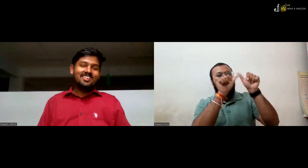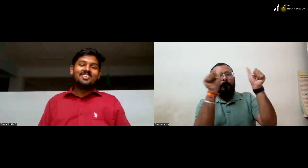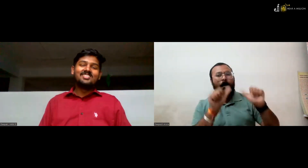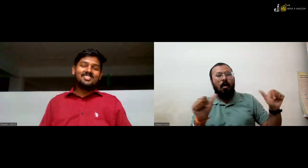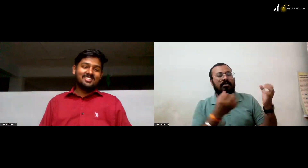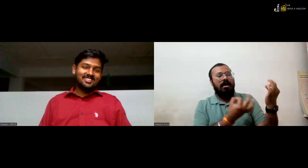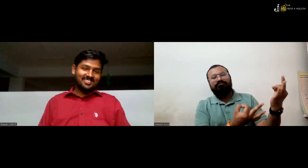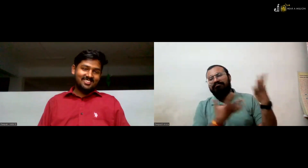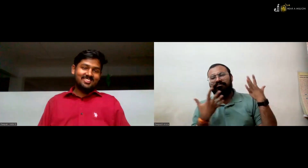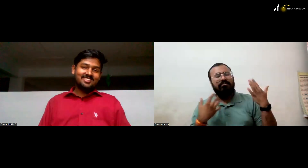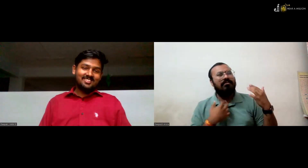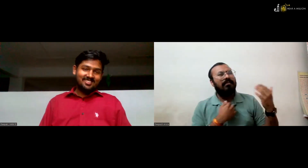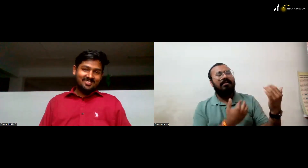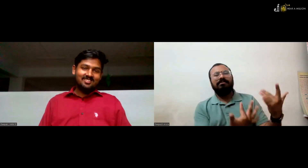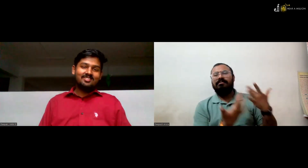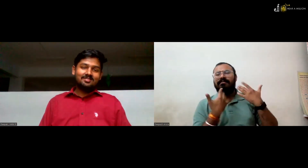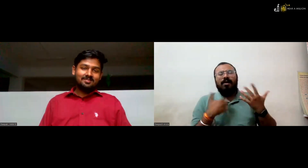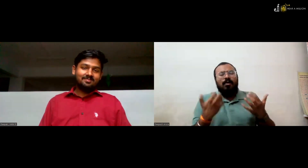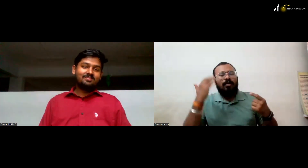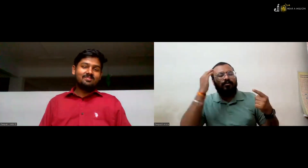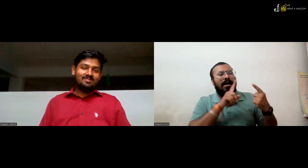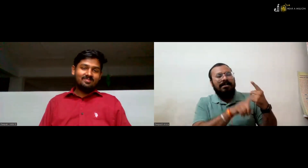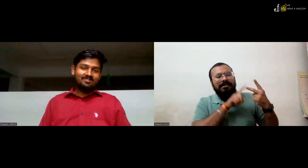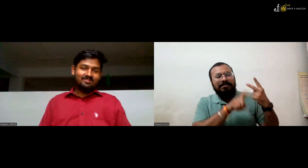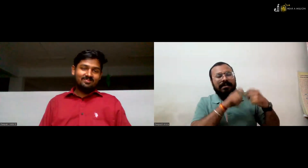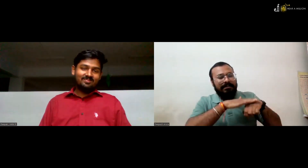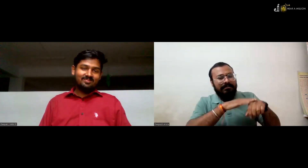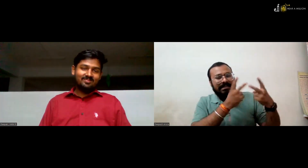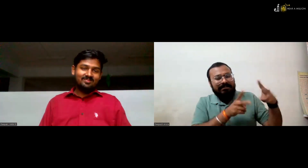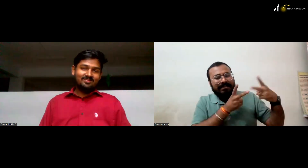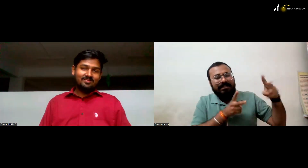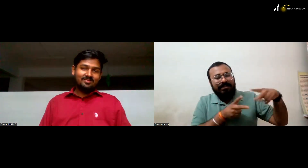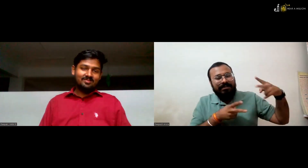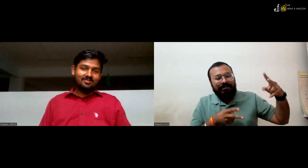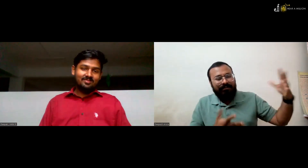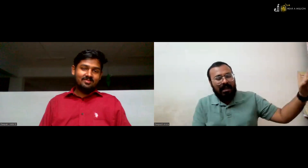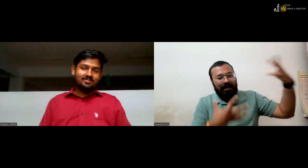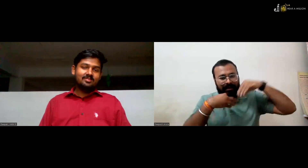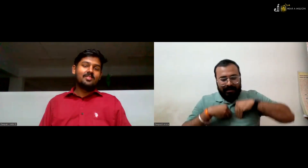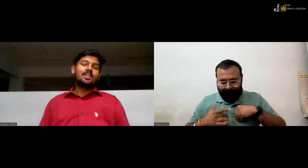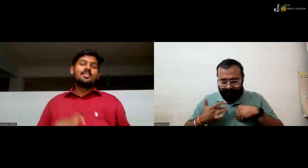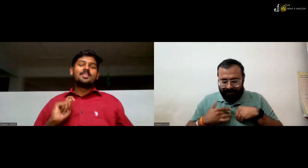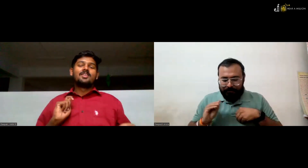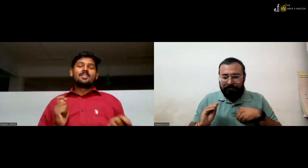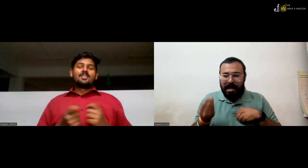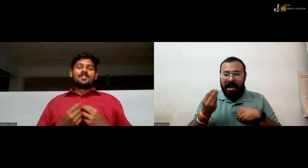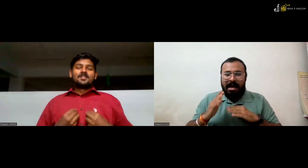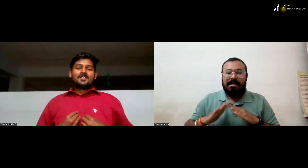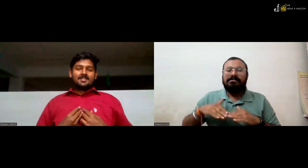many travelers, or we can say many solo trips they are having. So this is what I experienced.